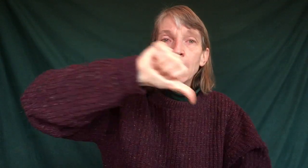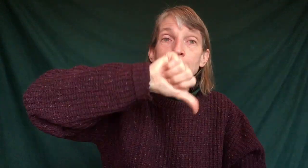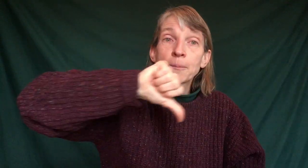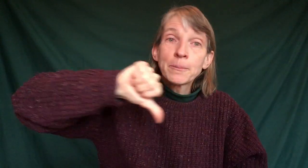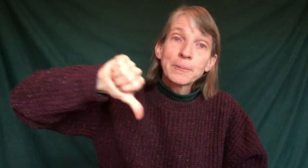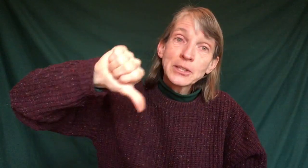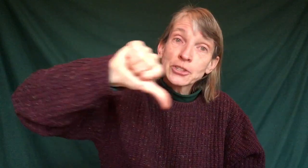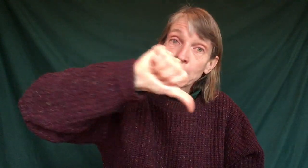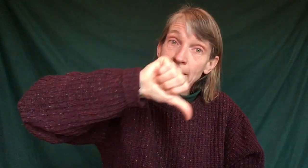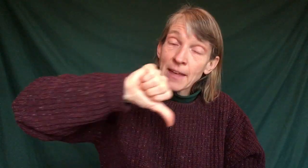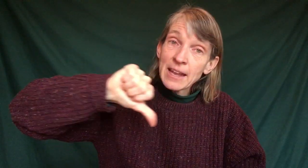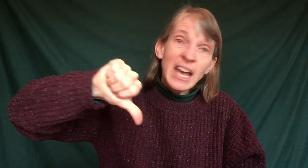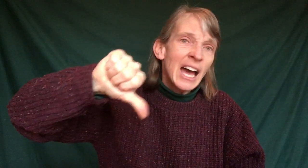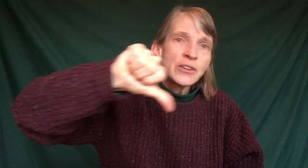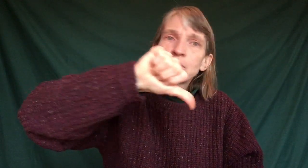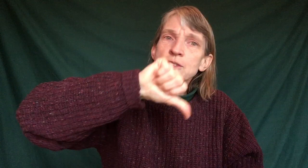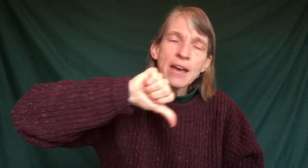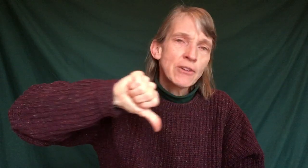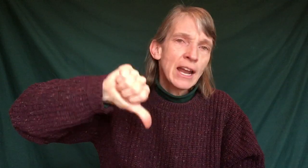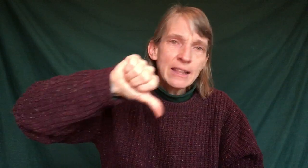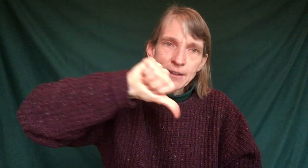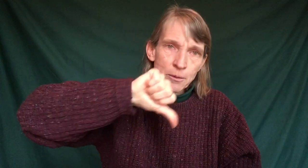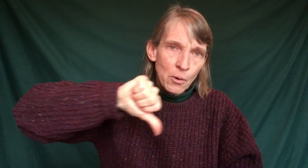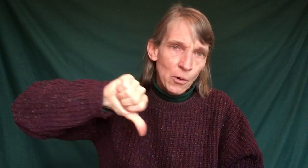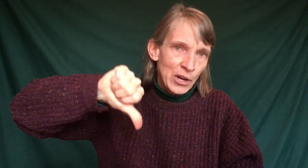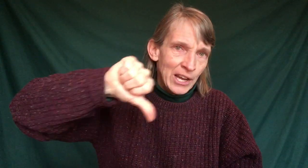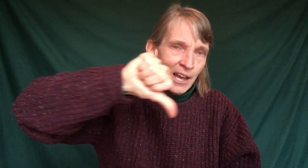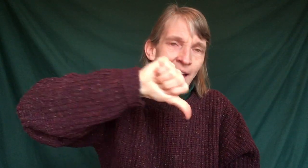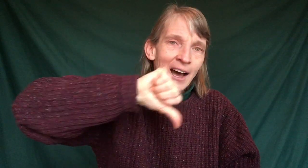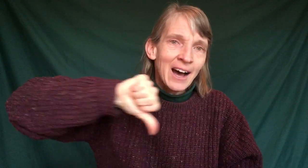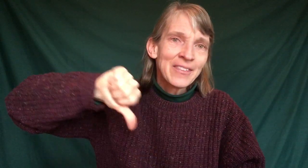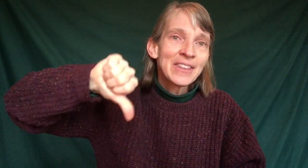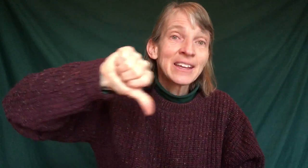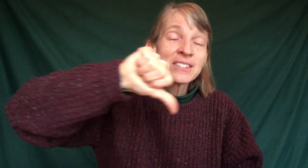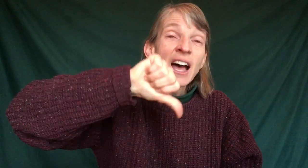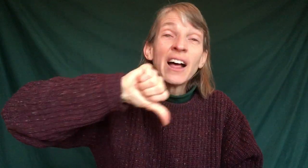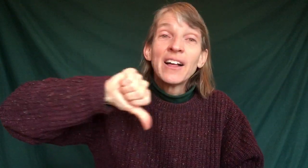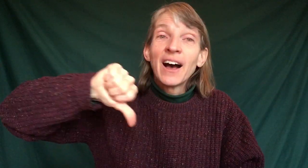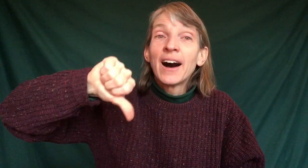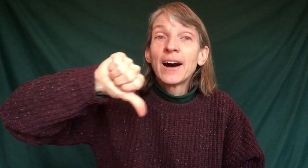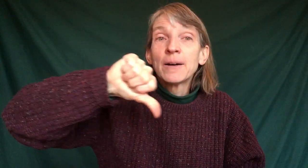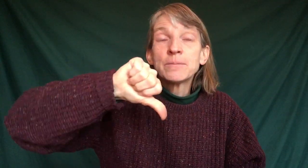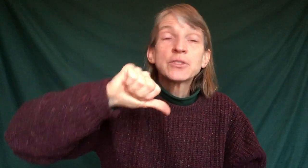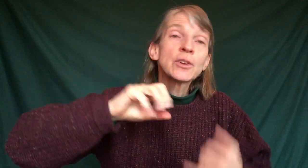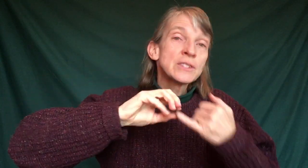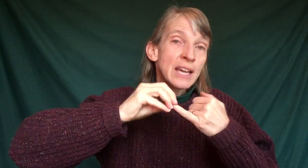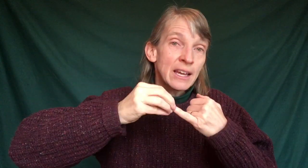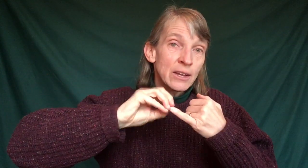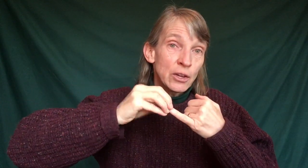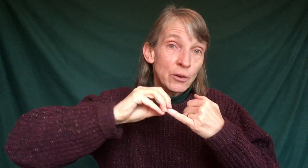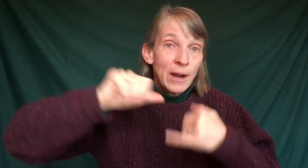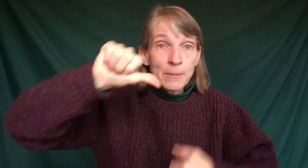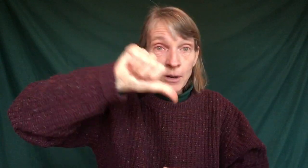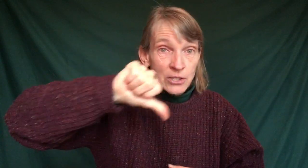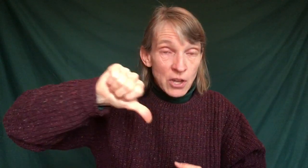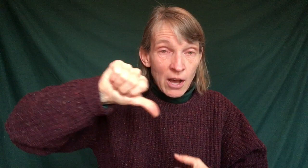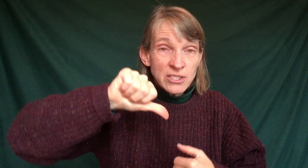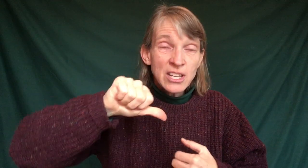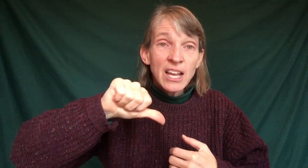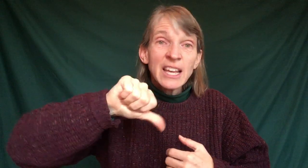of a pitcher like that. And you can use that for anything you're pouring on things. So you could say cranberry sauce,